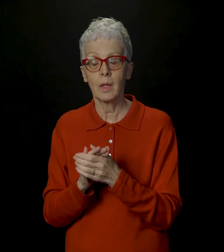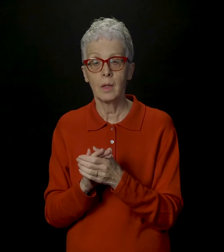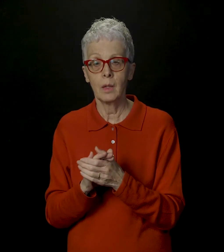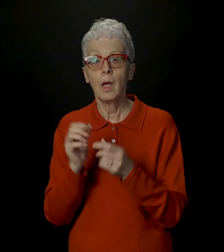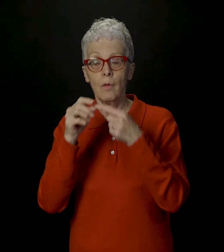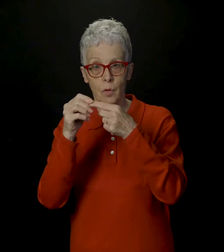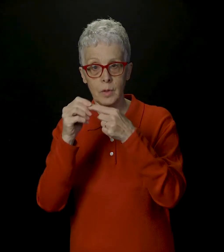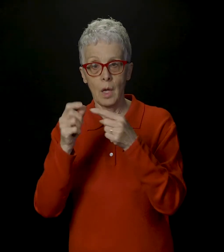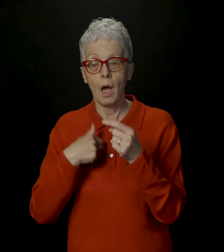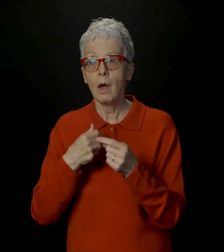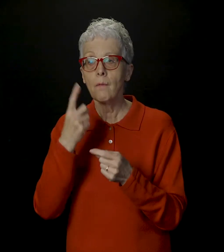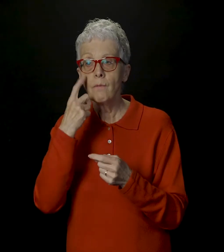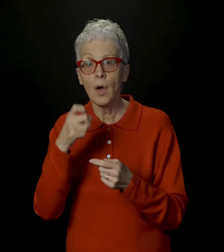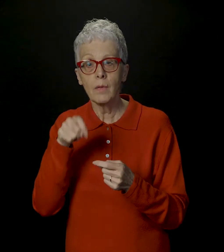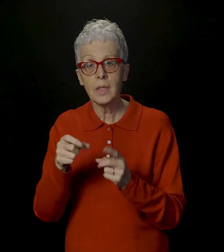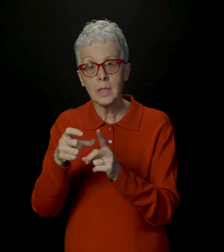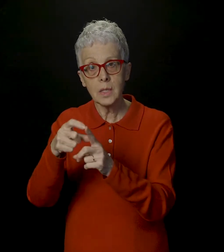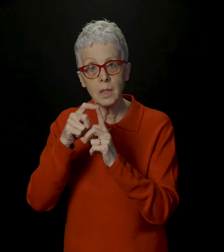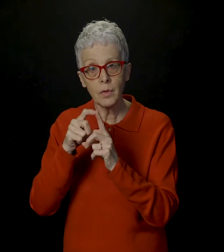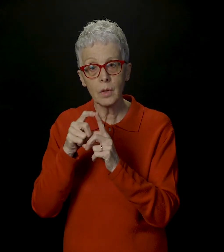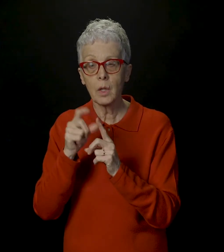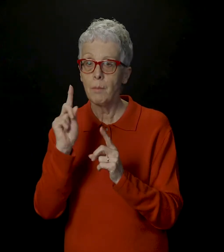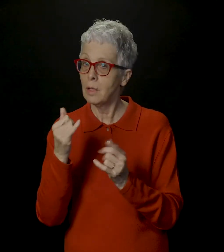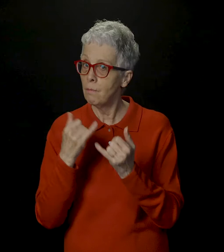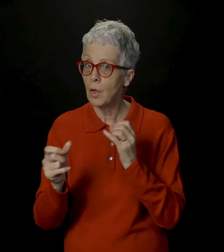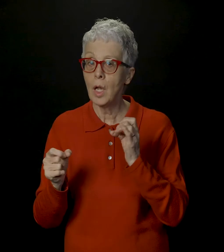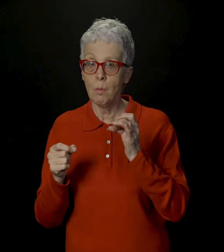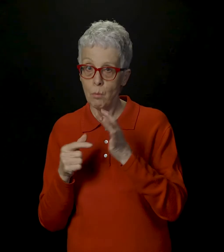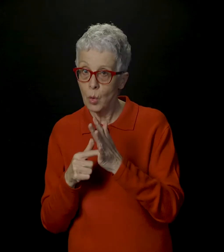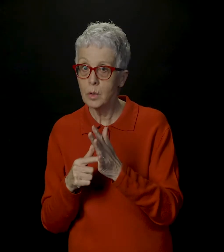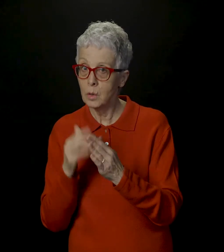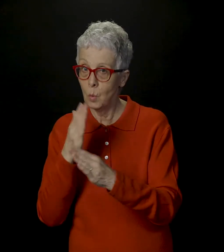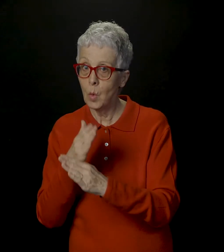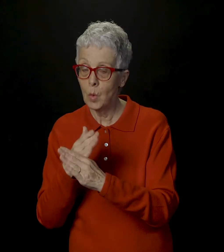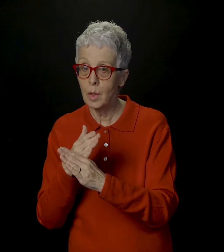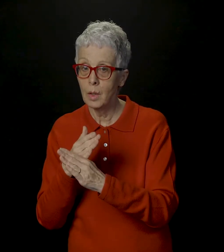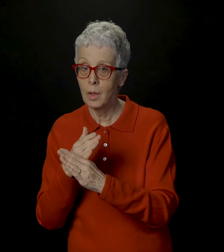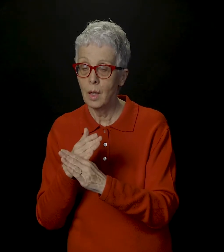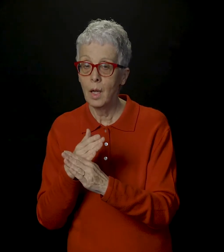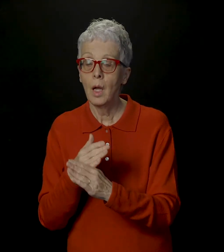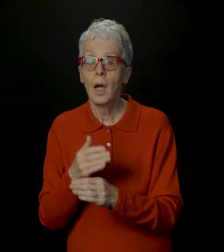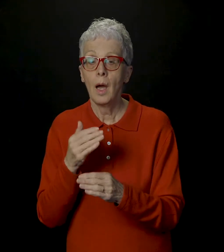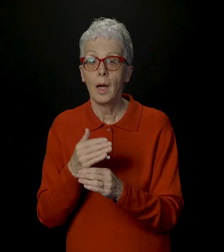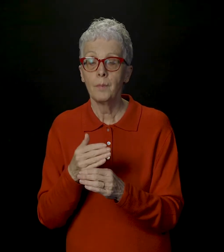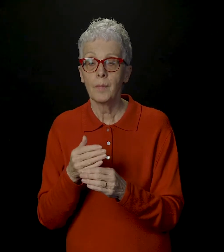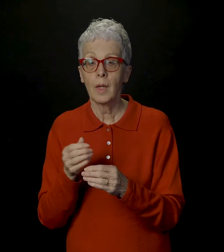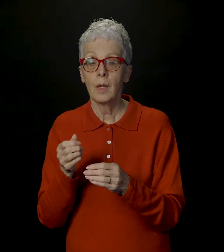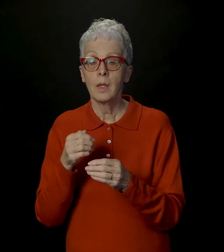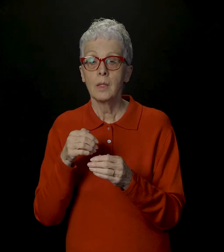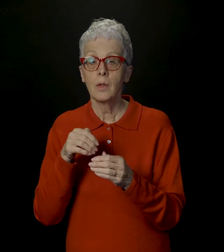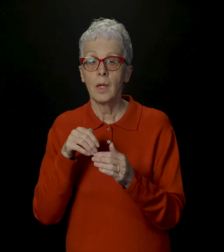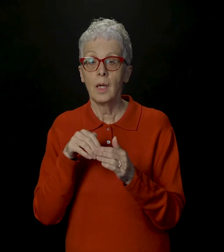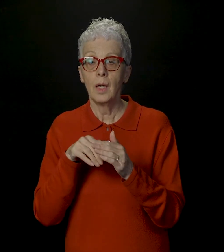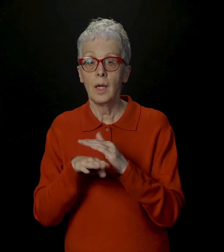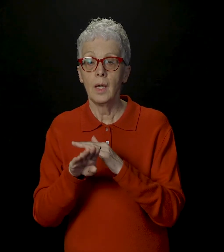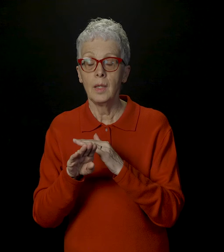first of I found that difficult But it's actually very important And I'd really like you to know That the administration That envelops